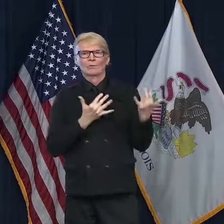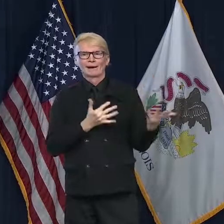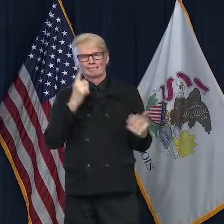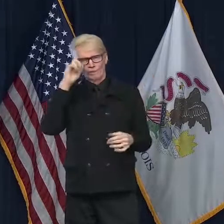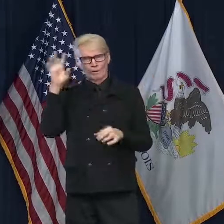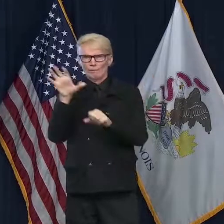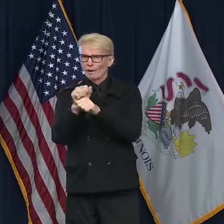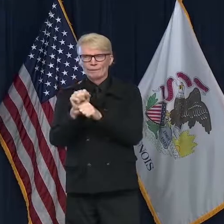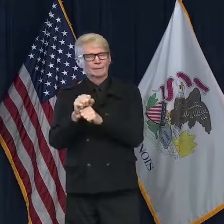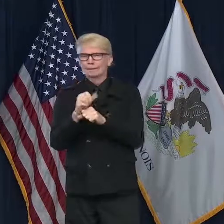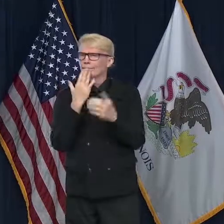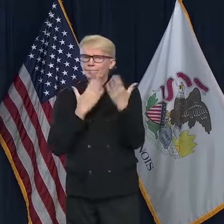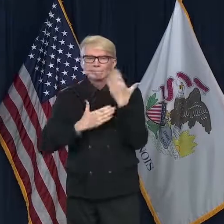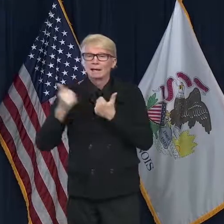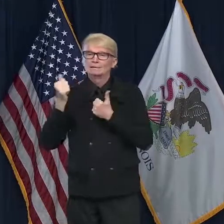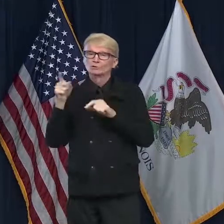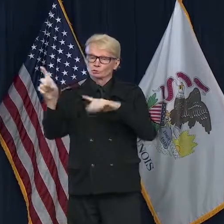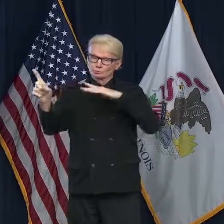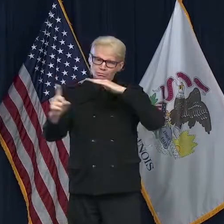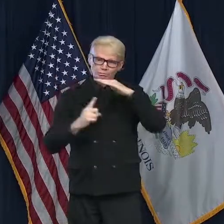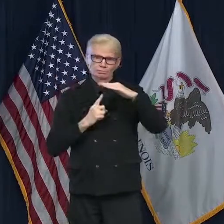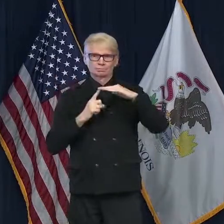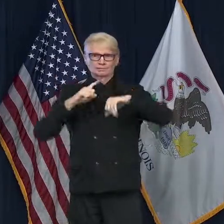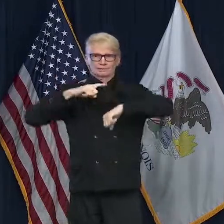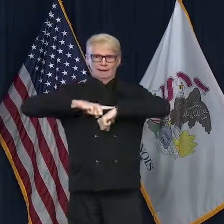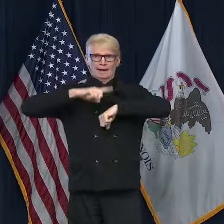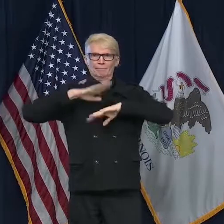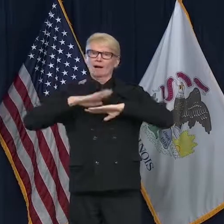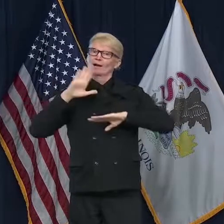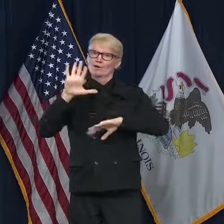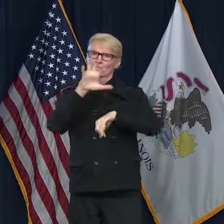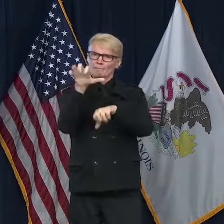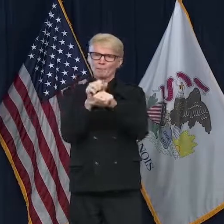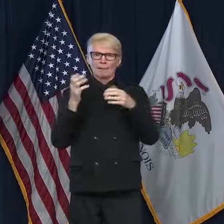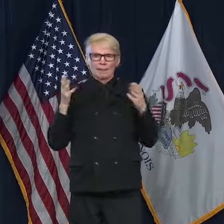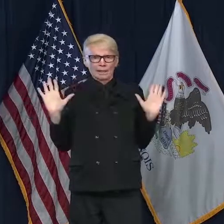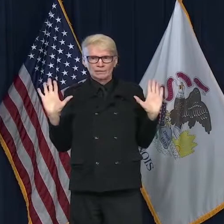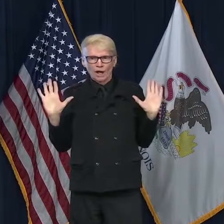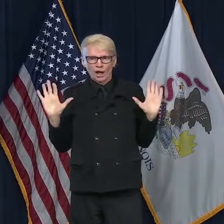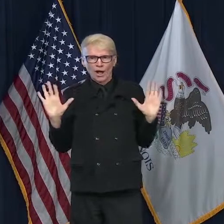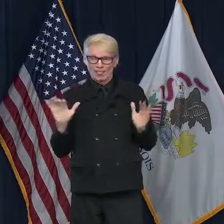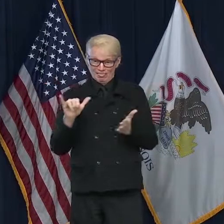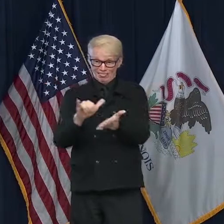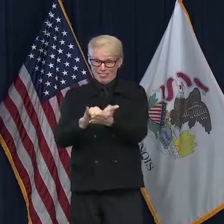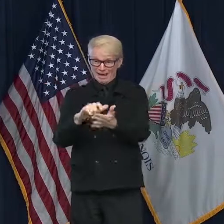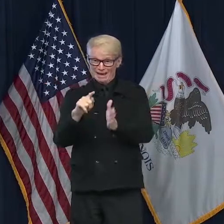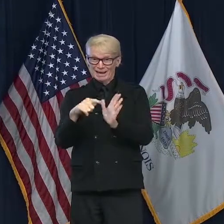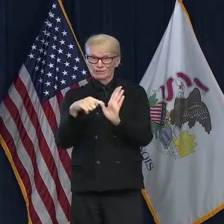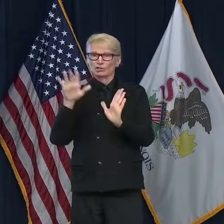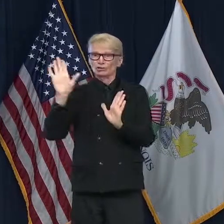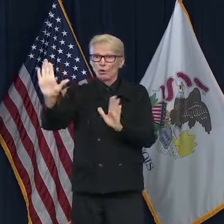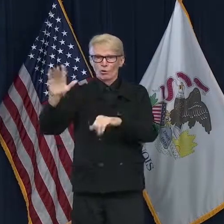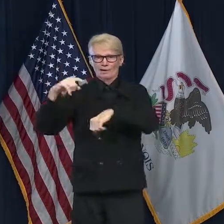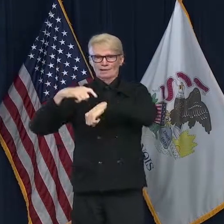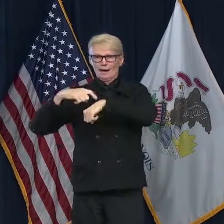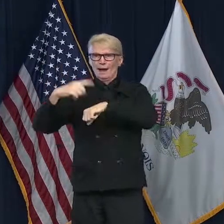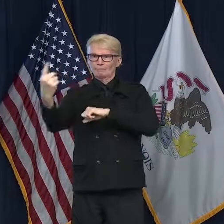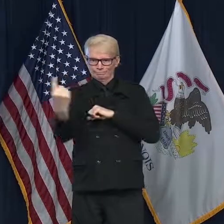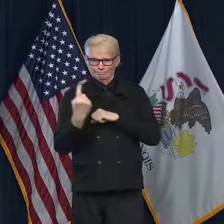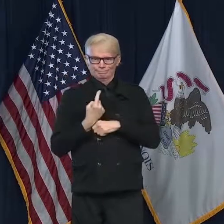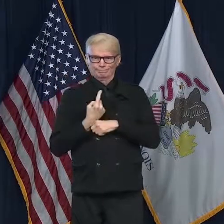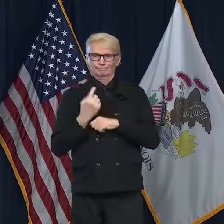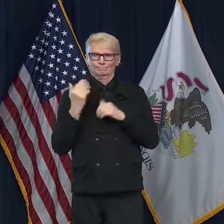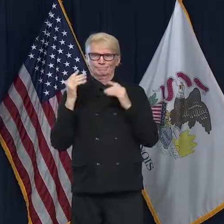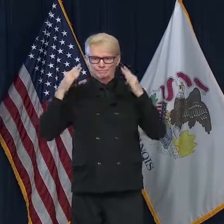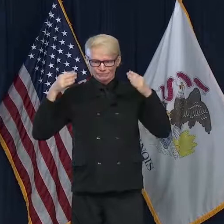need to come at our appointed time. We need to make sure that we message to our communities that that time is their time and that it is